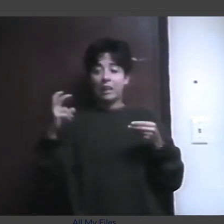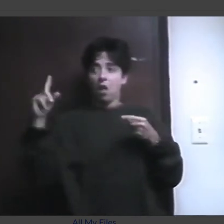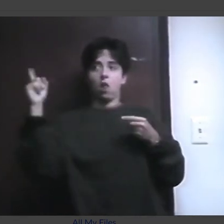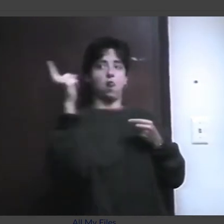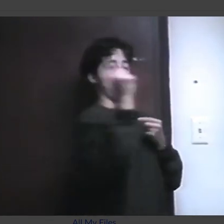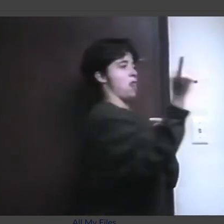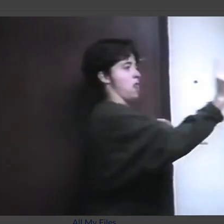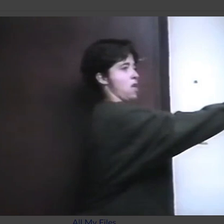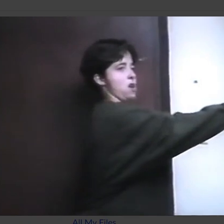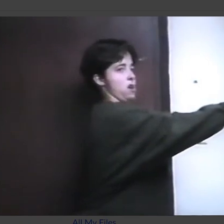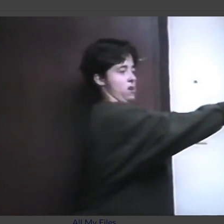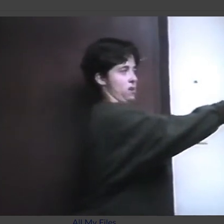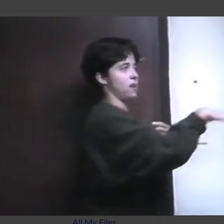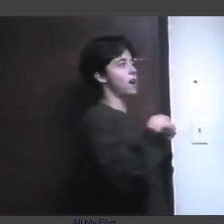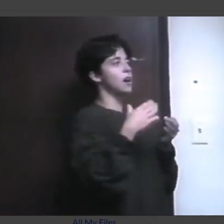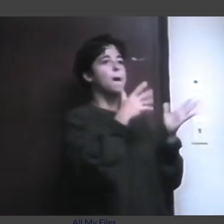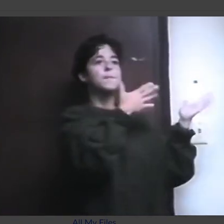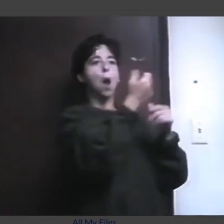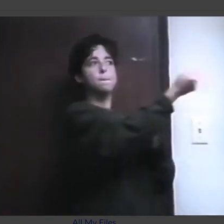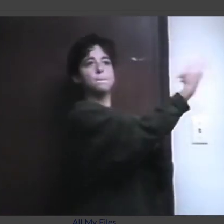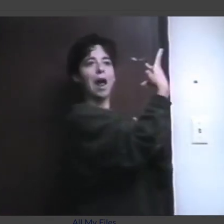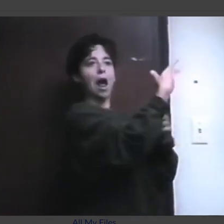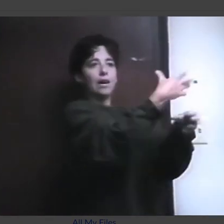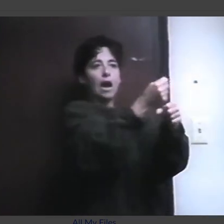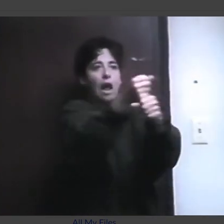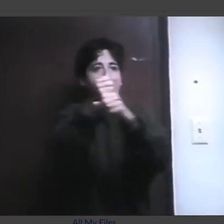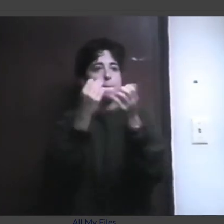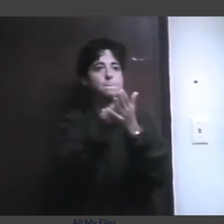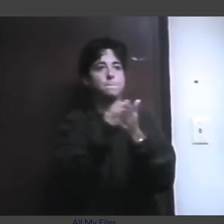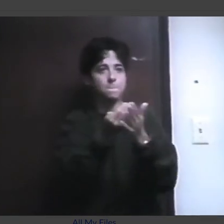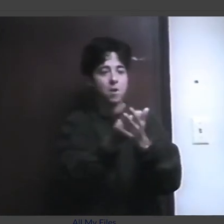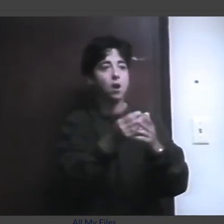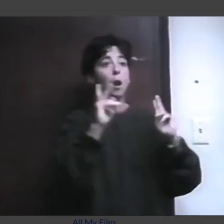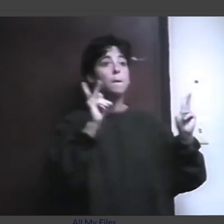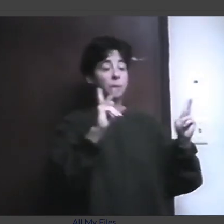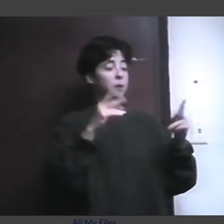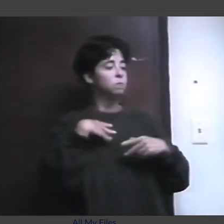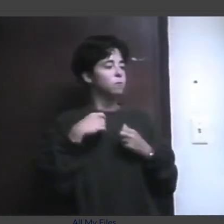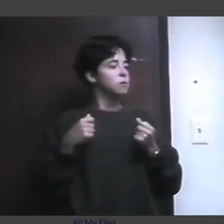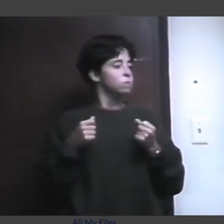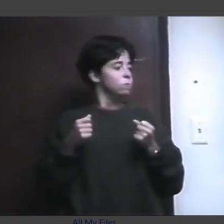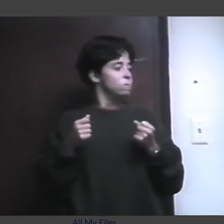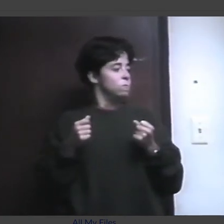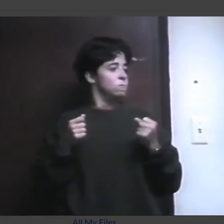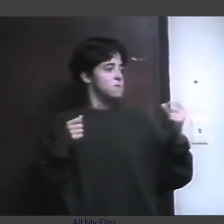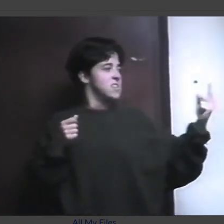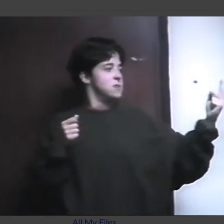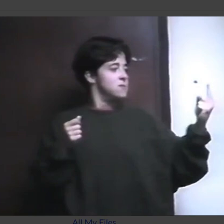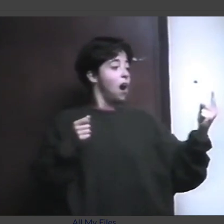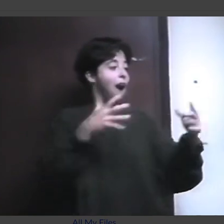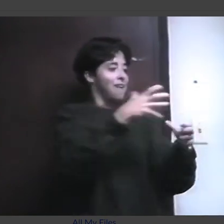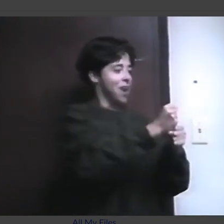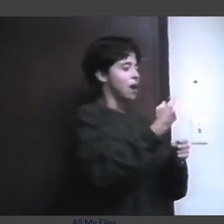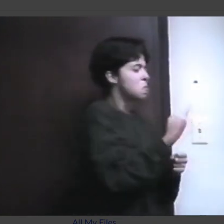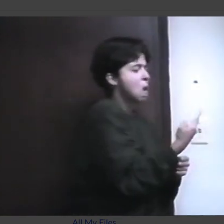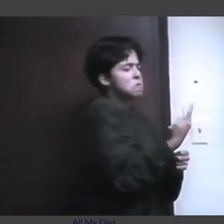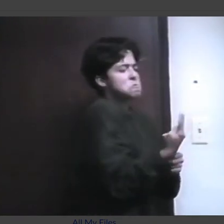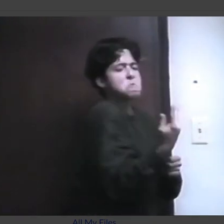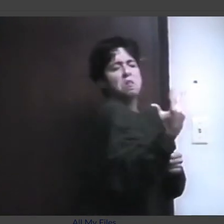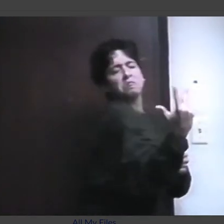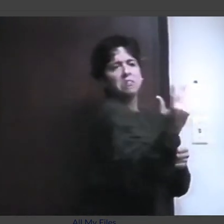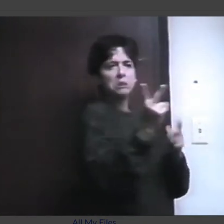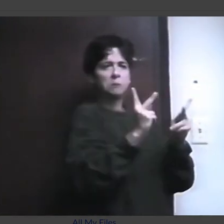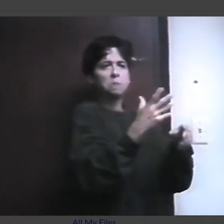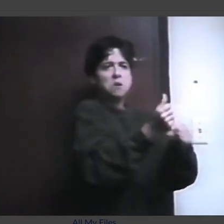card and continued to hand more cards to the people past me. The card he gave me was an ABC card, which stated, "Hi,